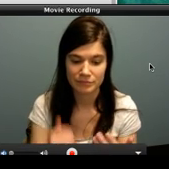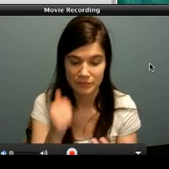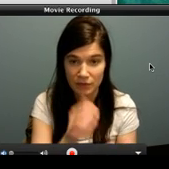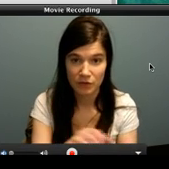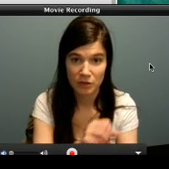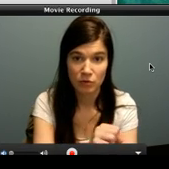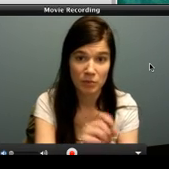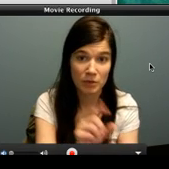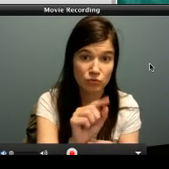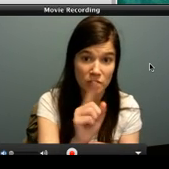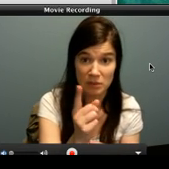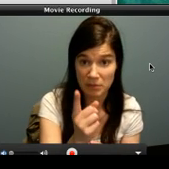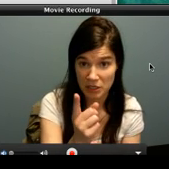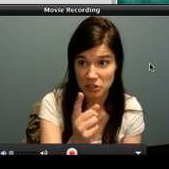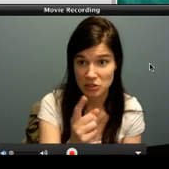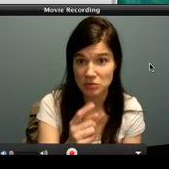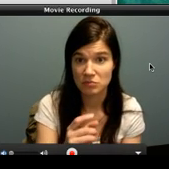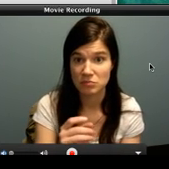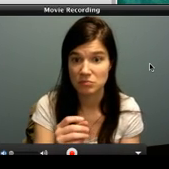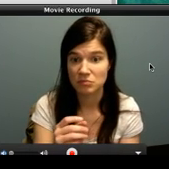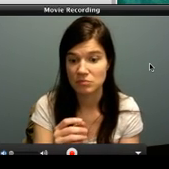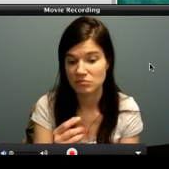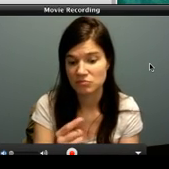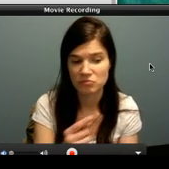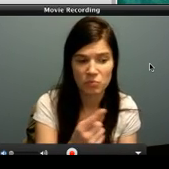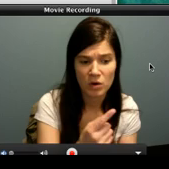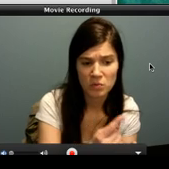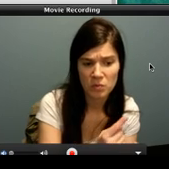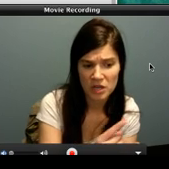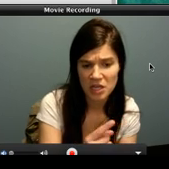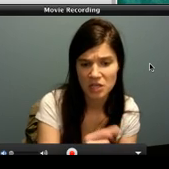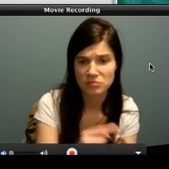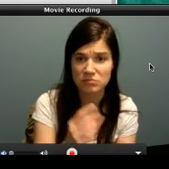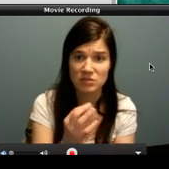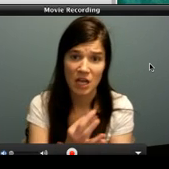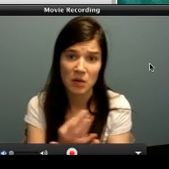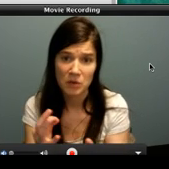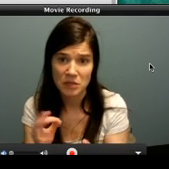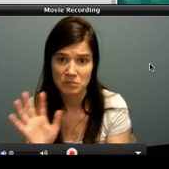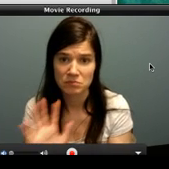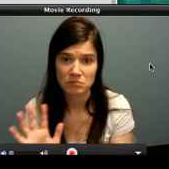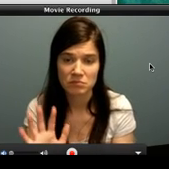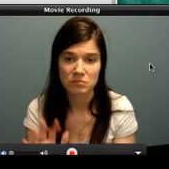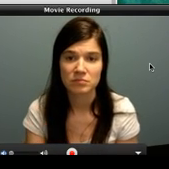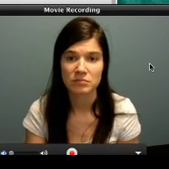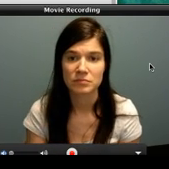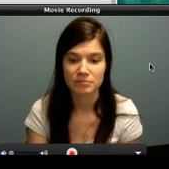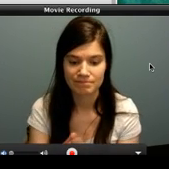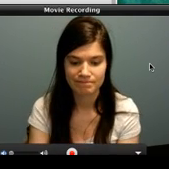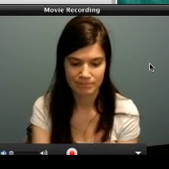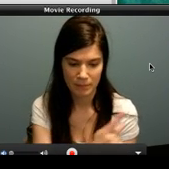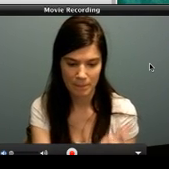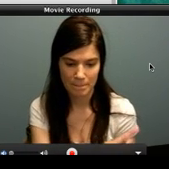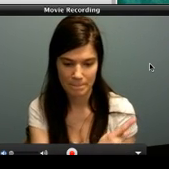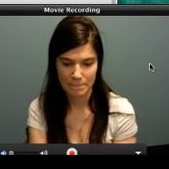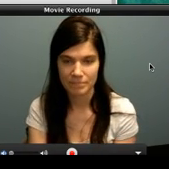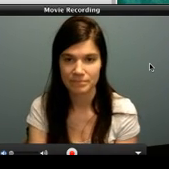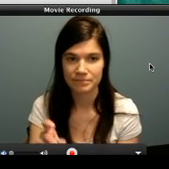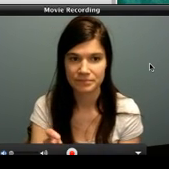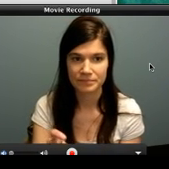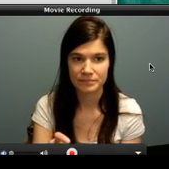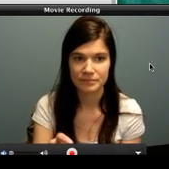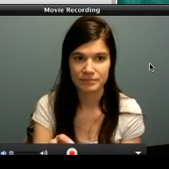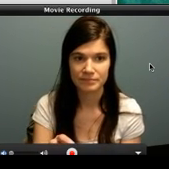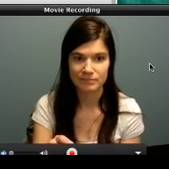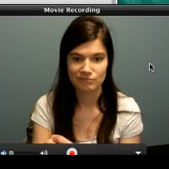radiation course may last from 1 to 9 weeks. For some patients, it is necessary to image the area treated